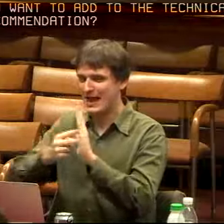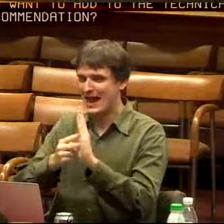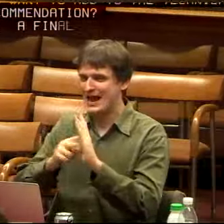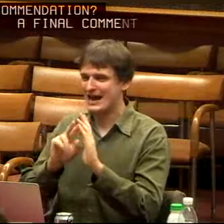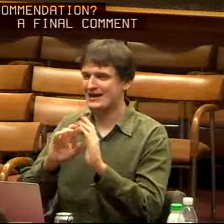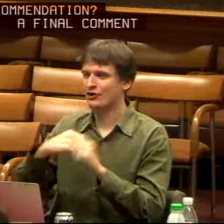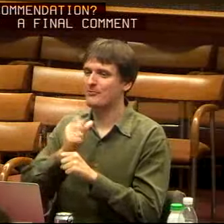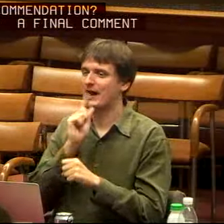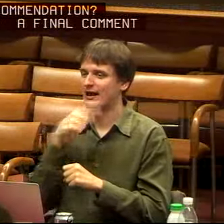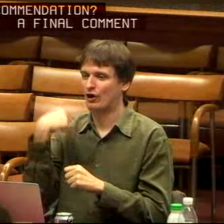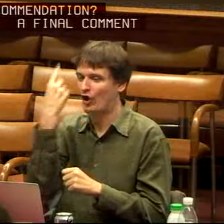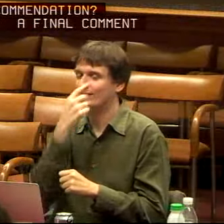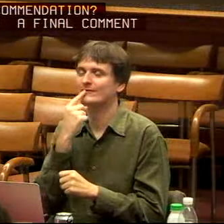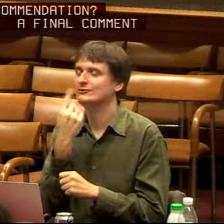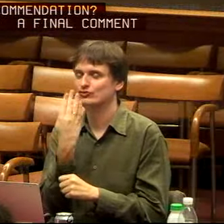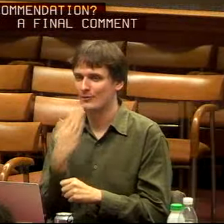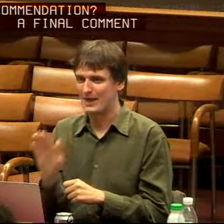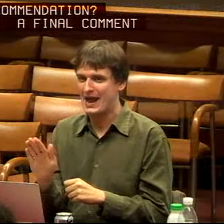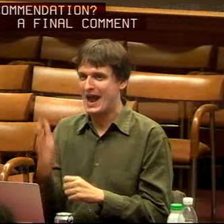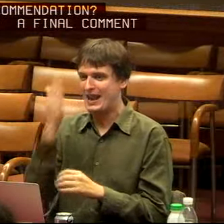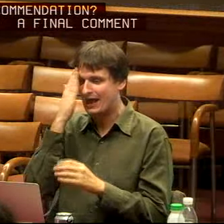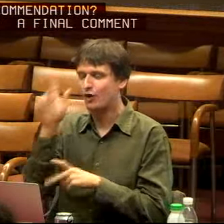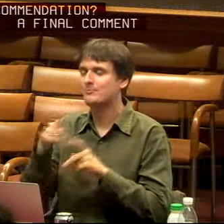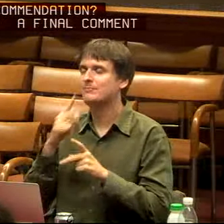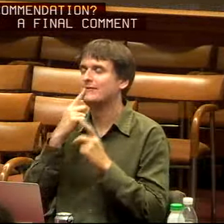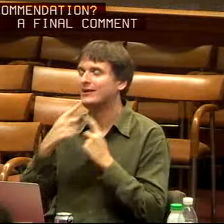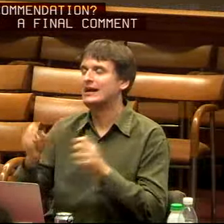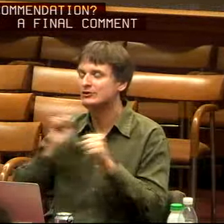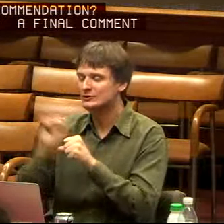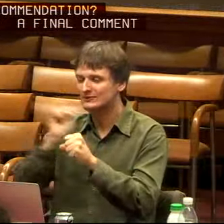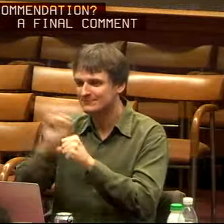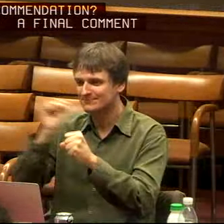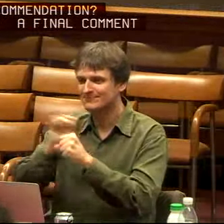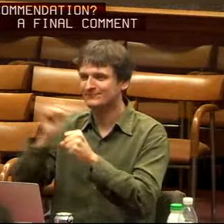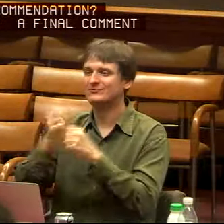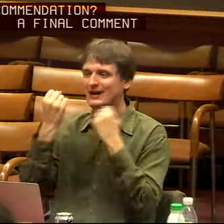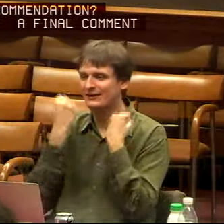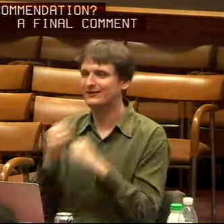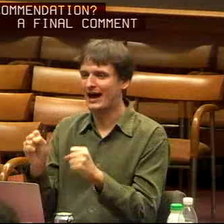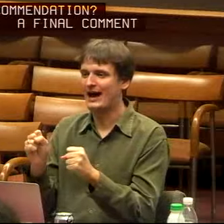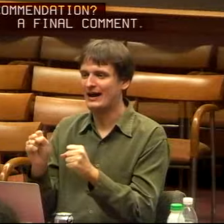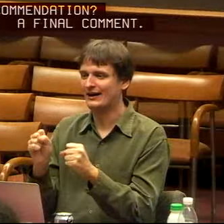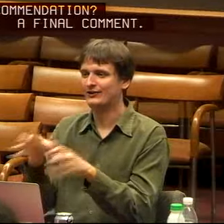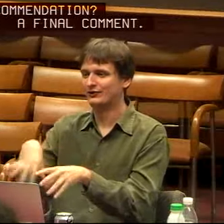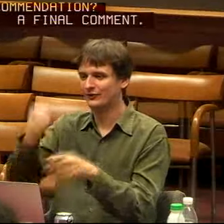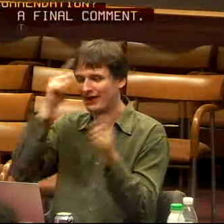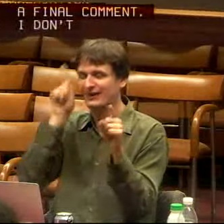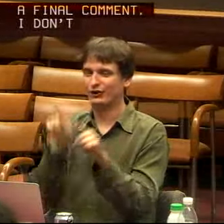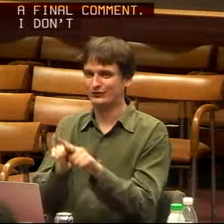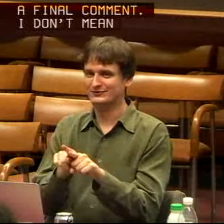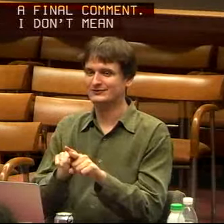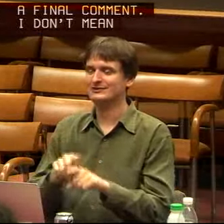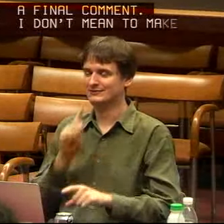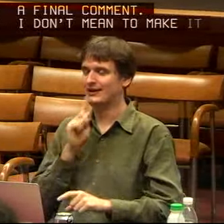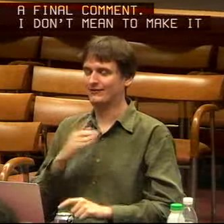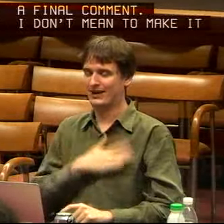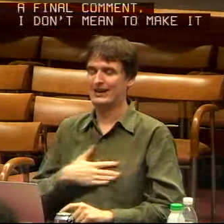Okay, I don't mean to make it look like it's so bad. People have been working tremendously hard on this to